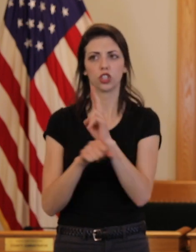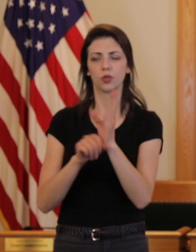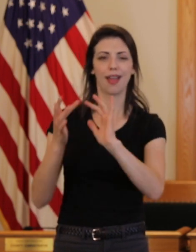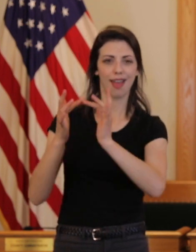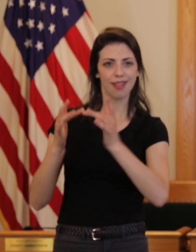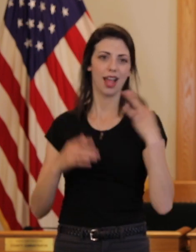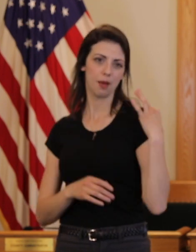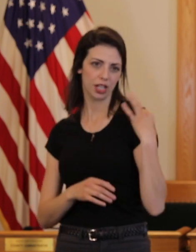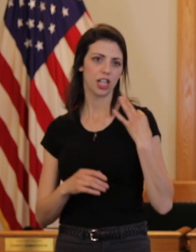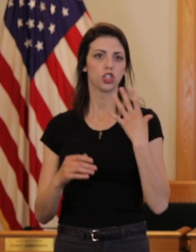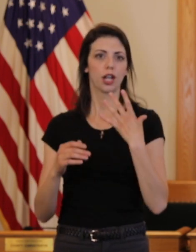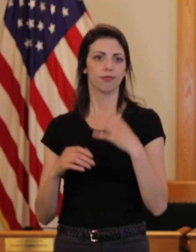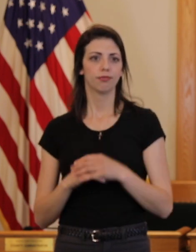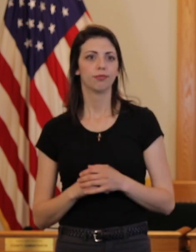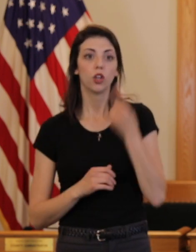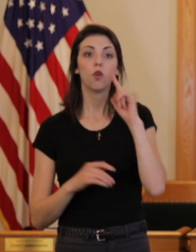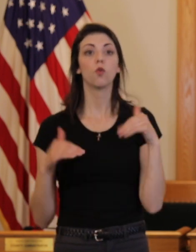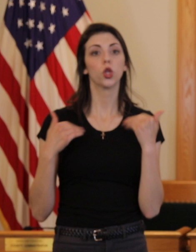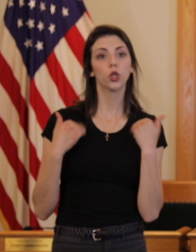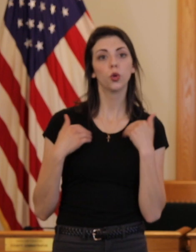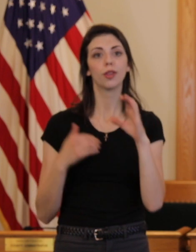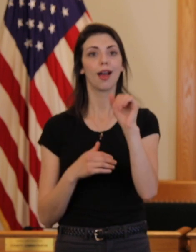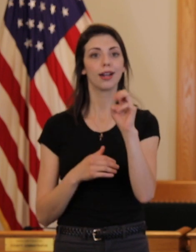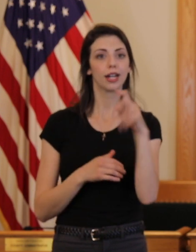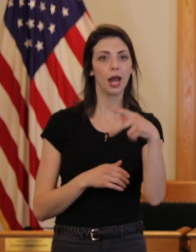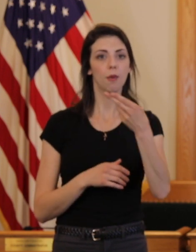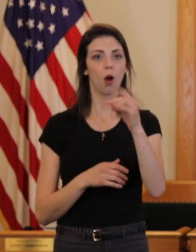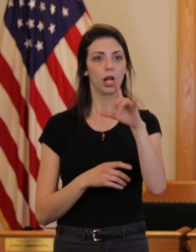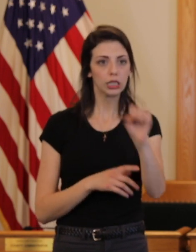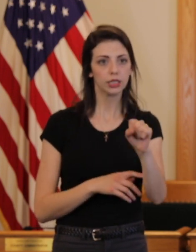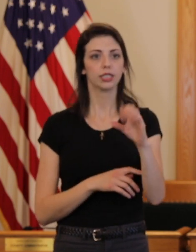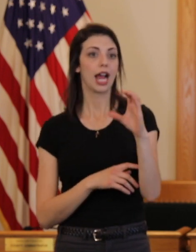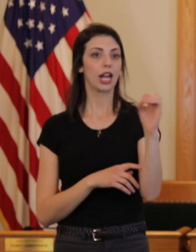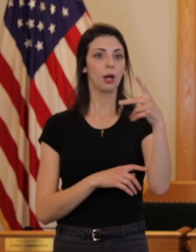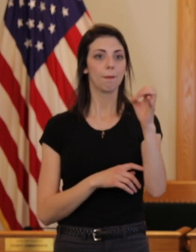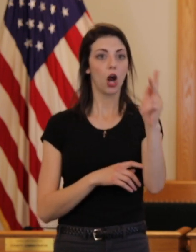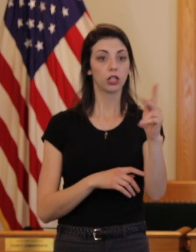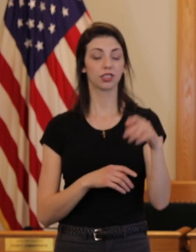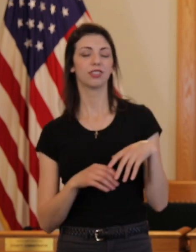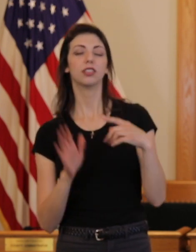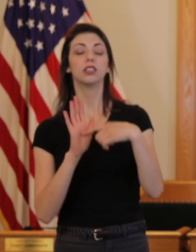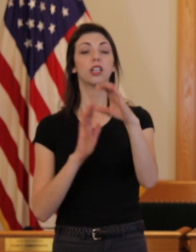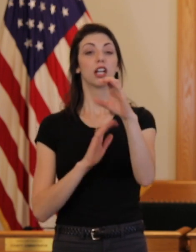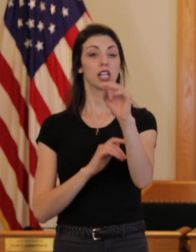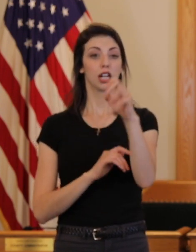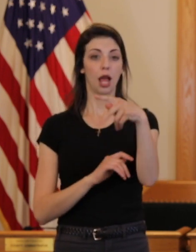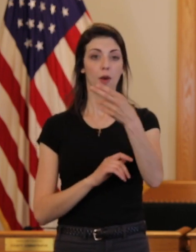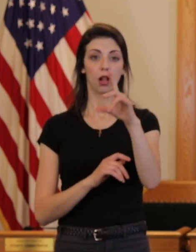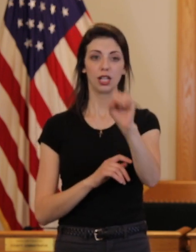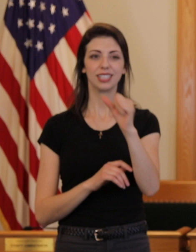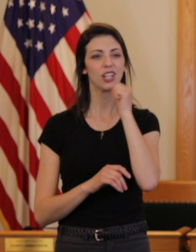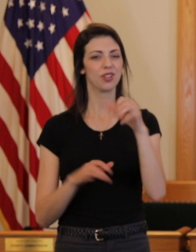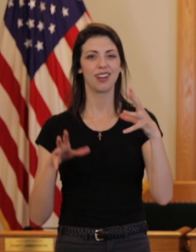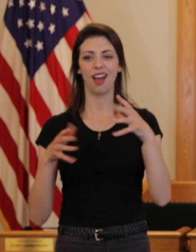Youth Bureau, Camp Hollis, and the county parks, Camp Hollis will not be residential this year. We are awaiting state